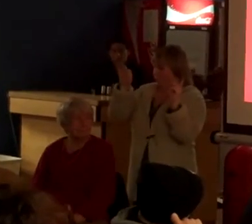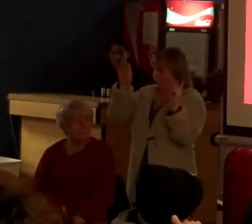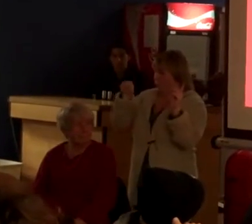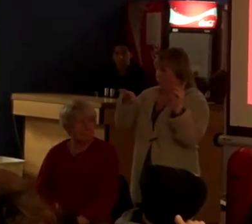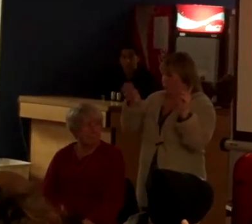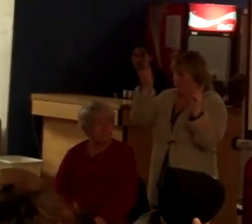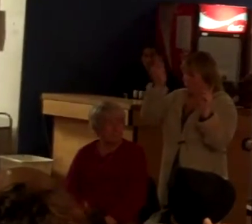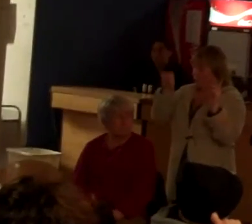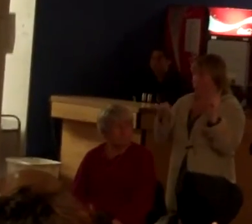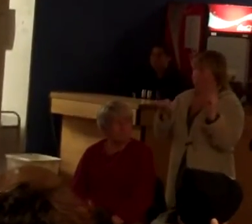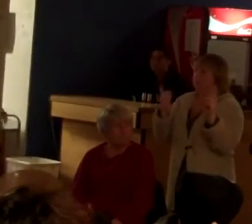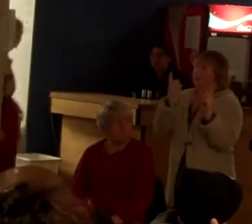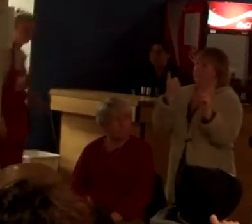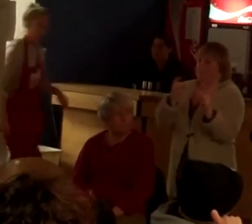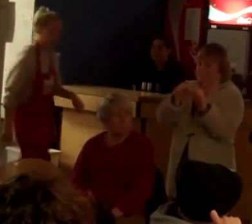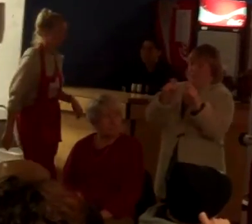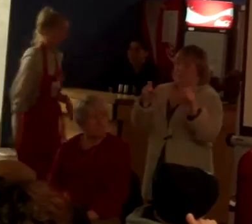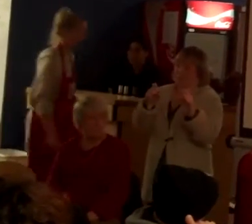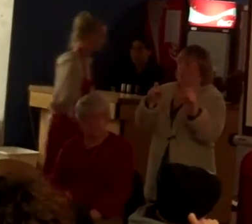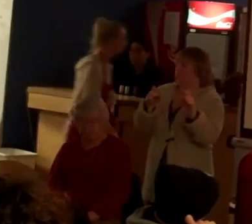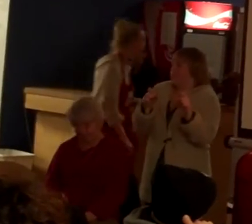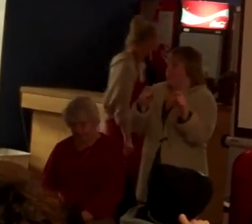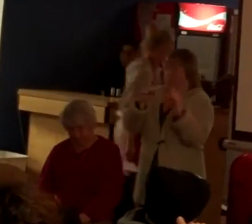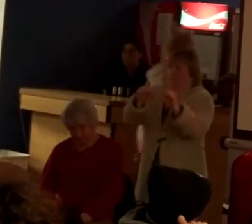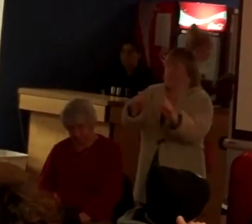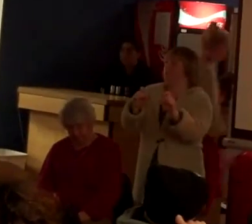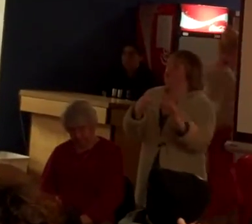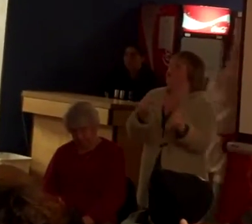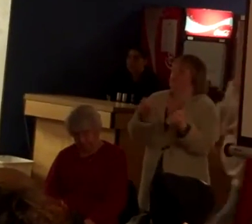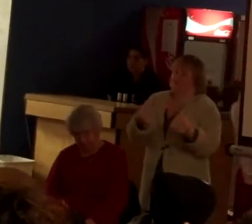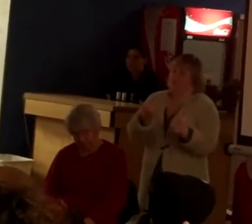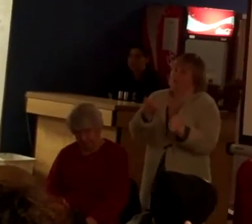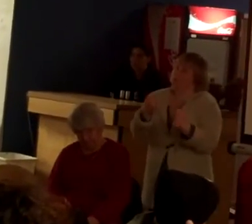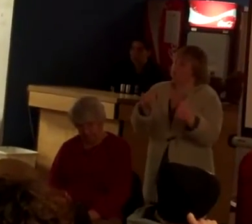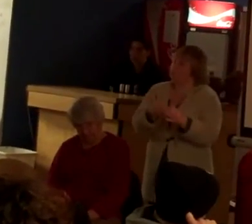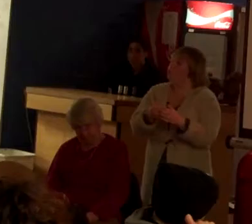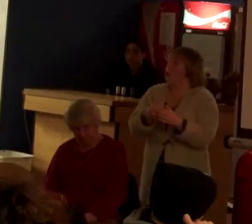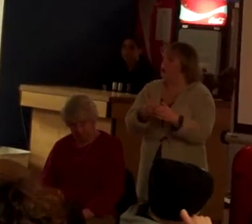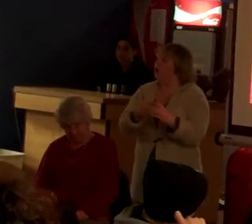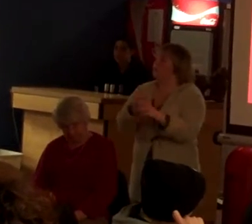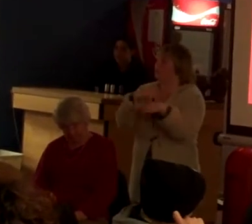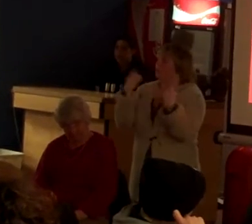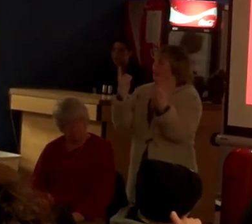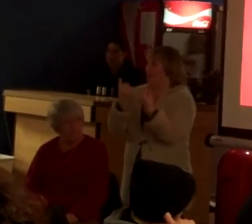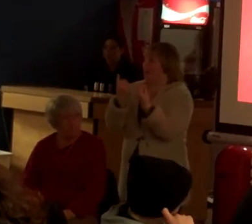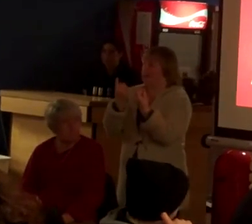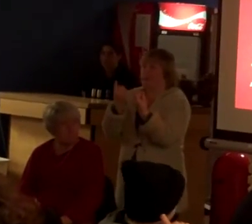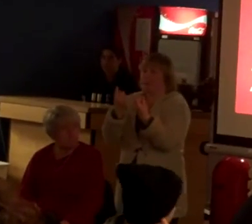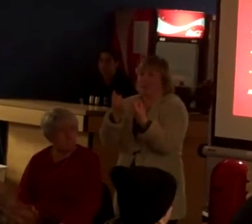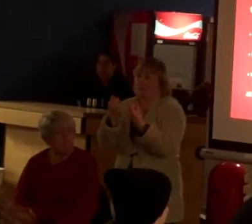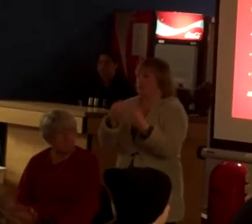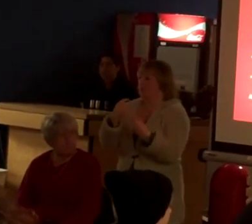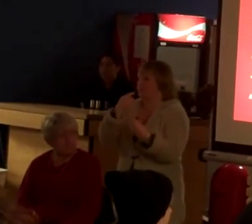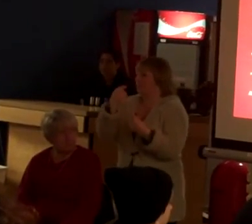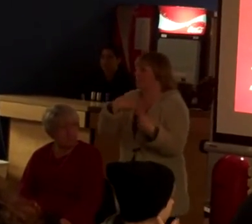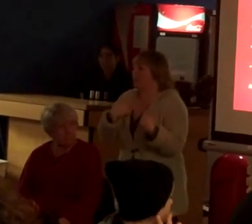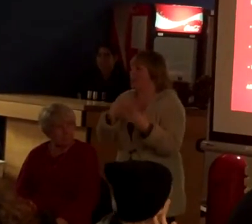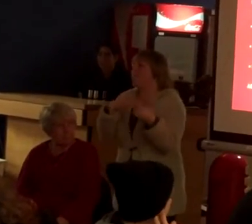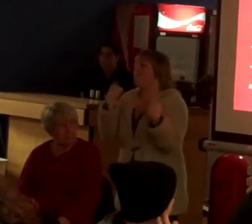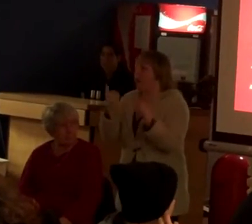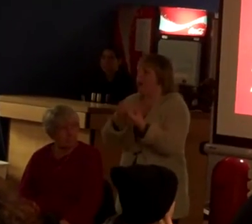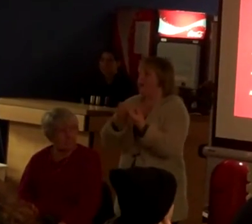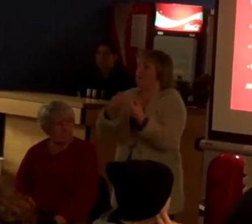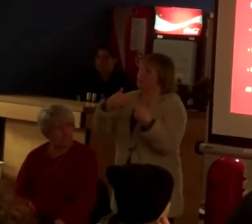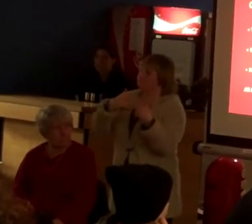is just a name given to a small organization which we, when I say we, that